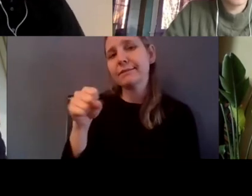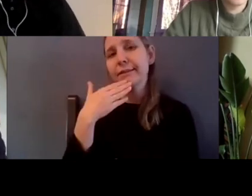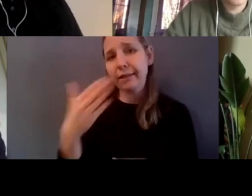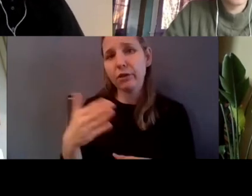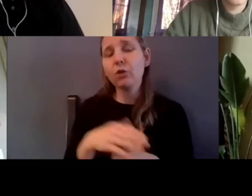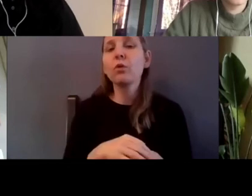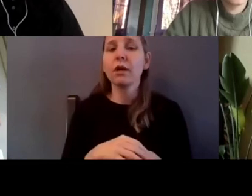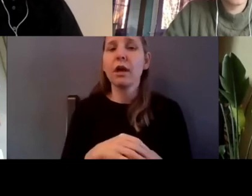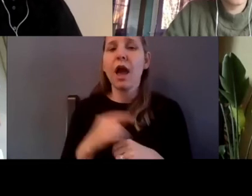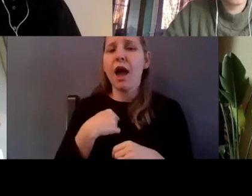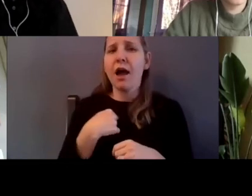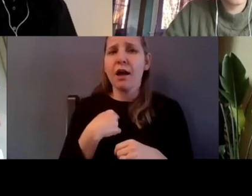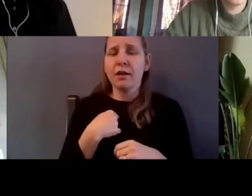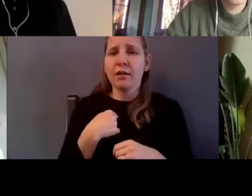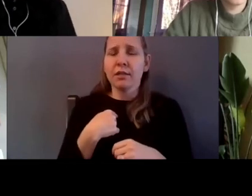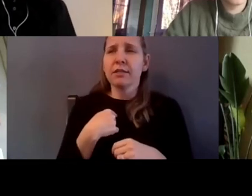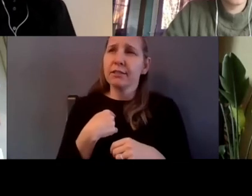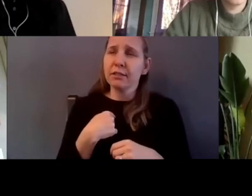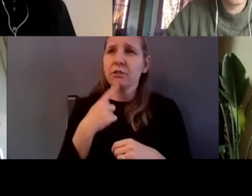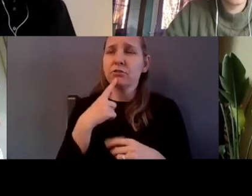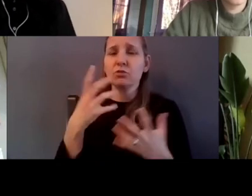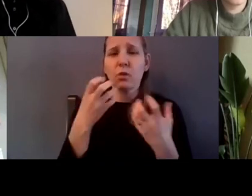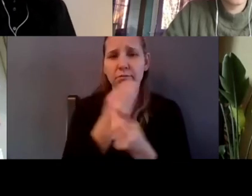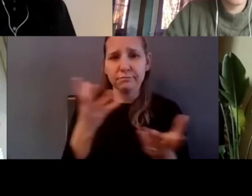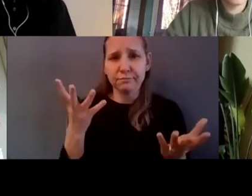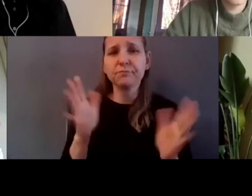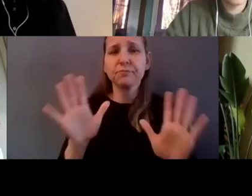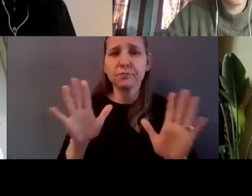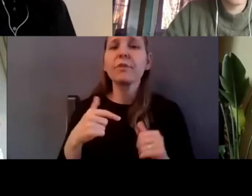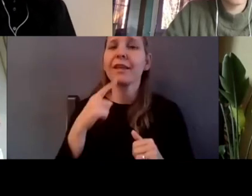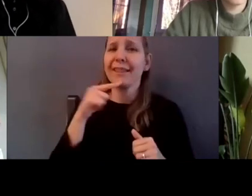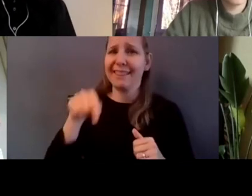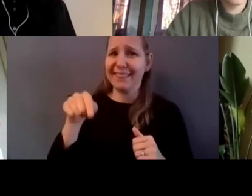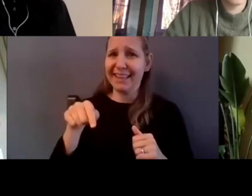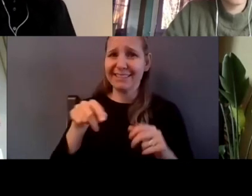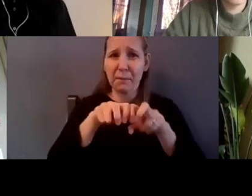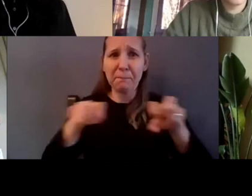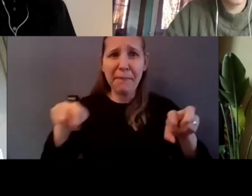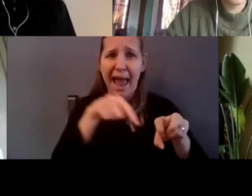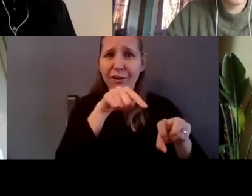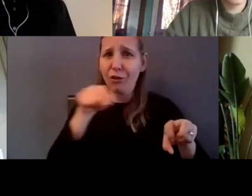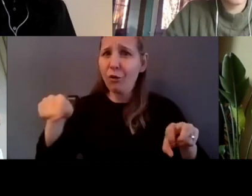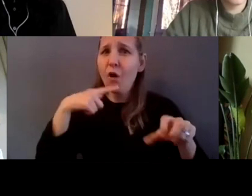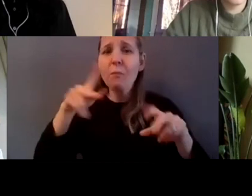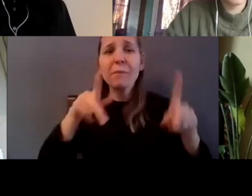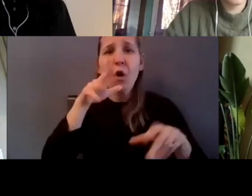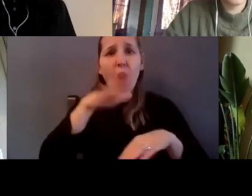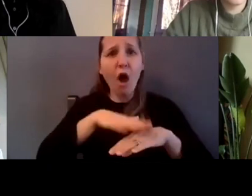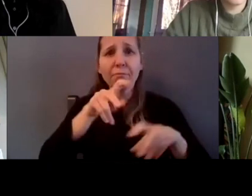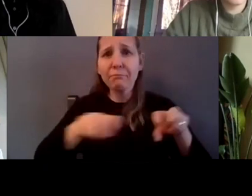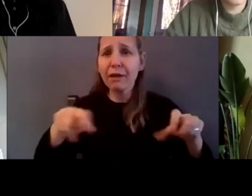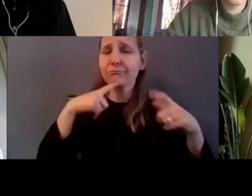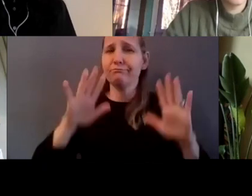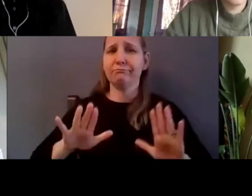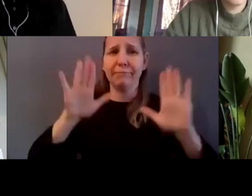Would that be all right? I just wanted to add a perspective that might tie some of this together. This has been a great panel, by the way, and a lot of